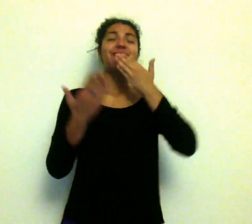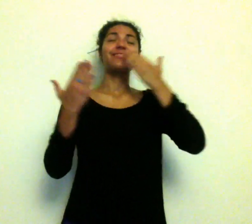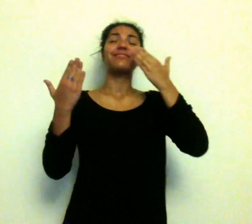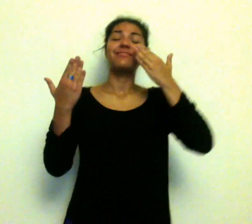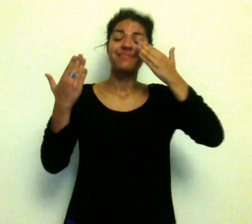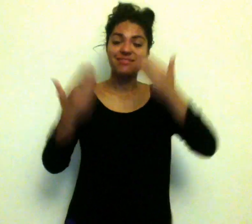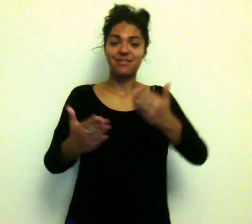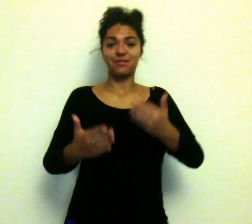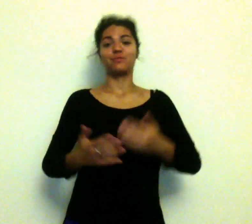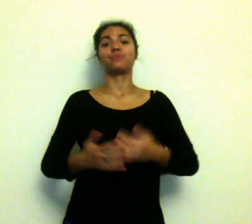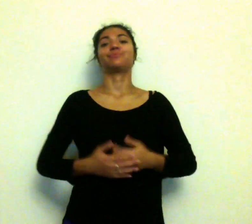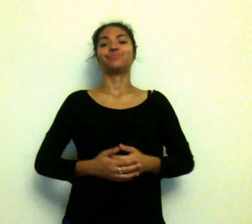so much.